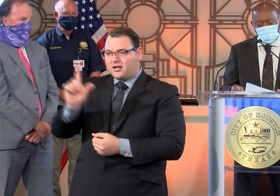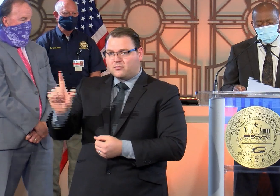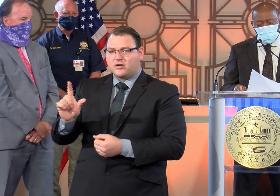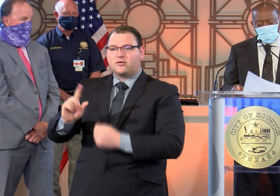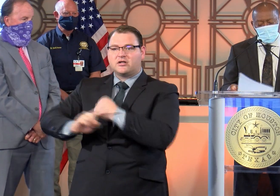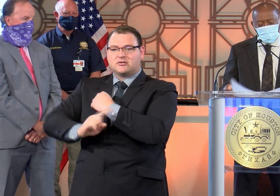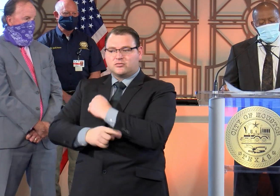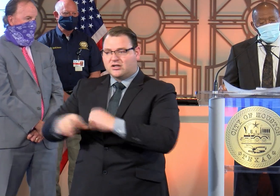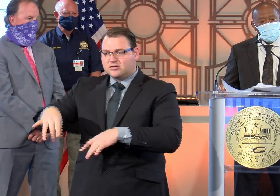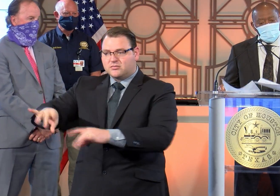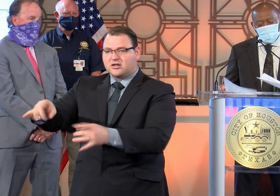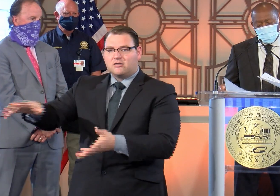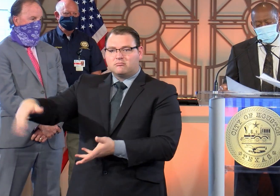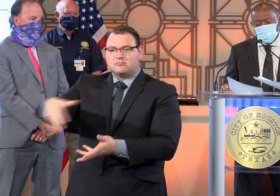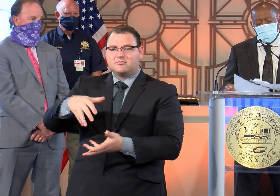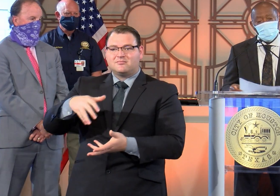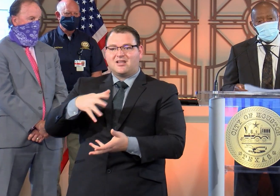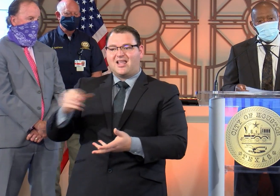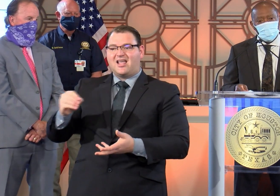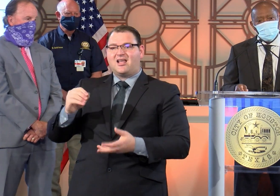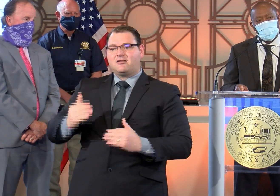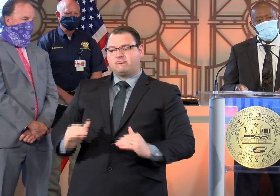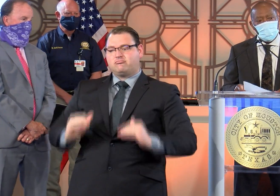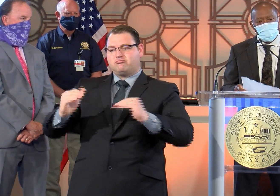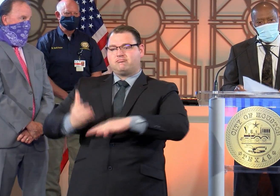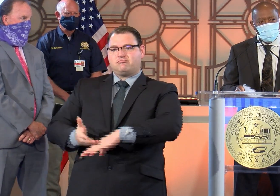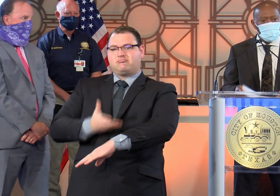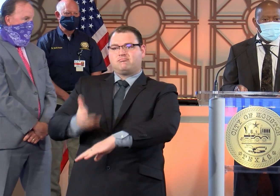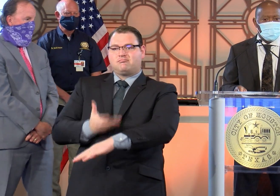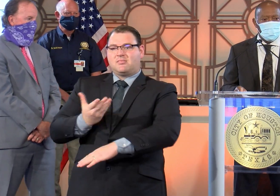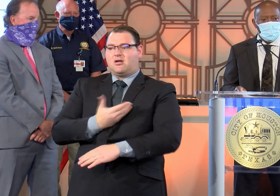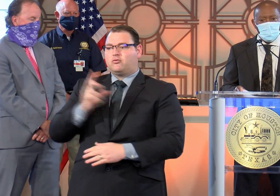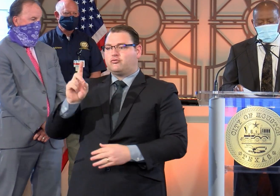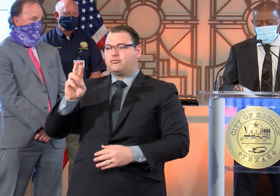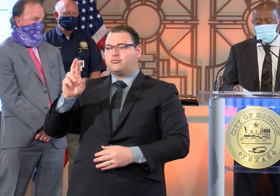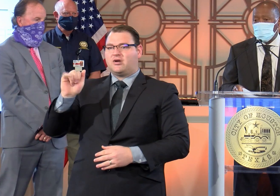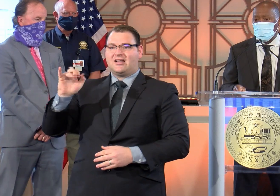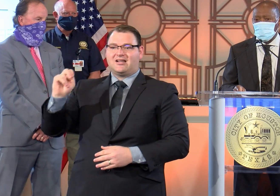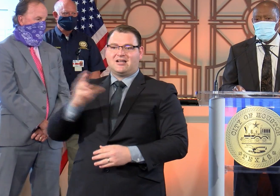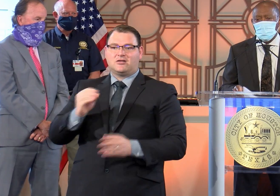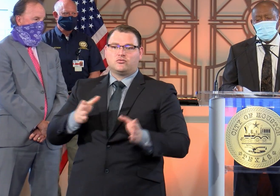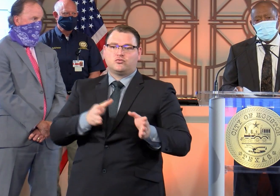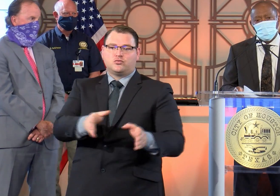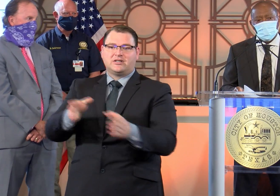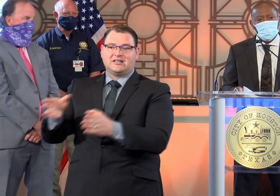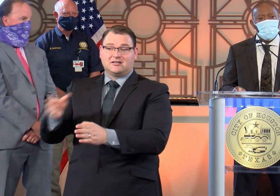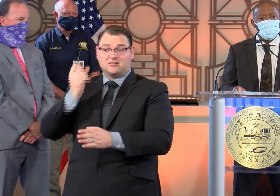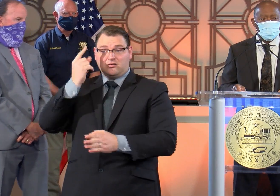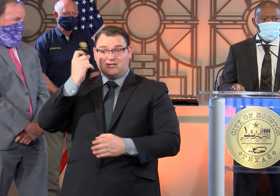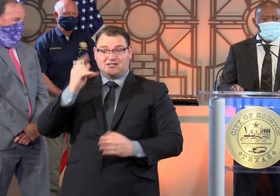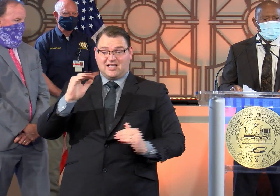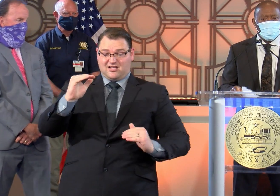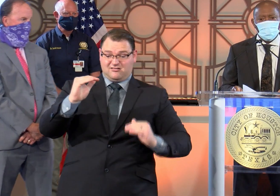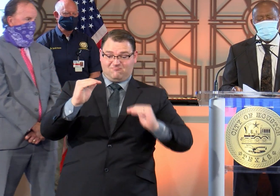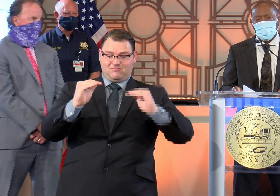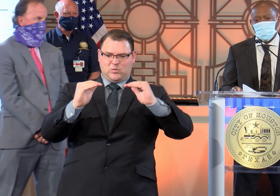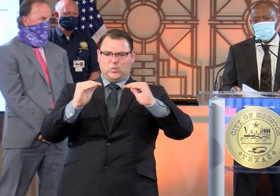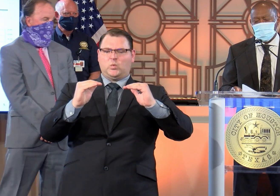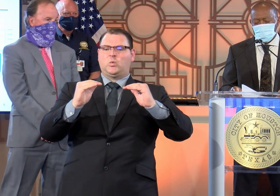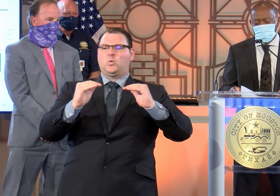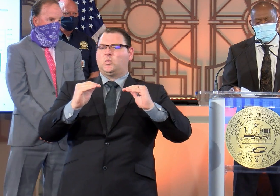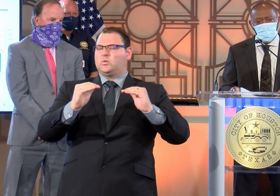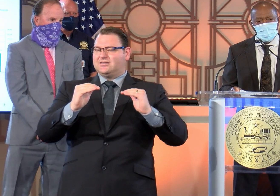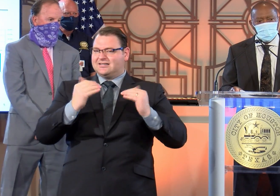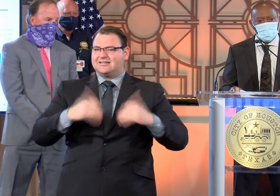and streets. But it is a lean budget, and for me, it is the toughest budget that we've had to